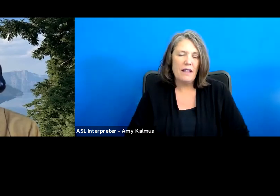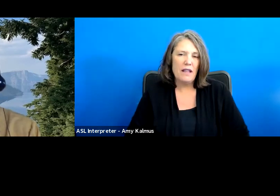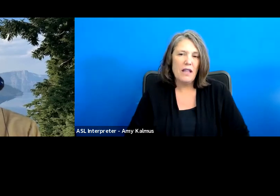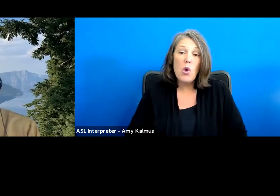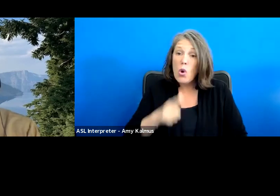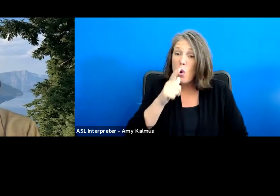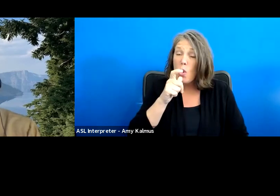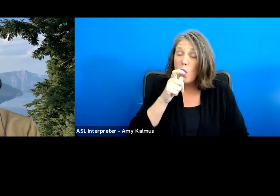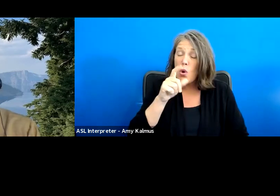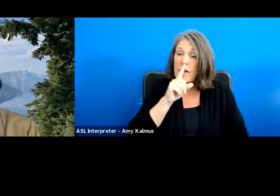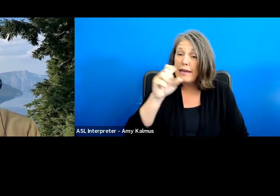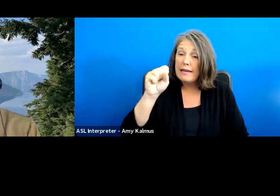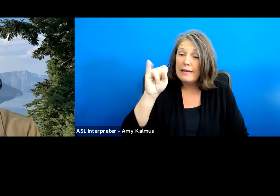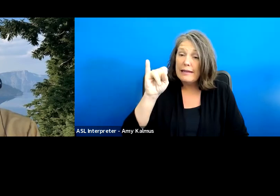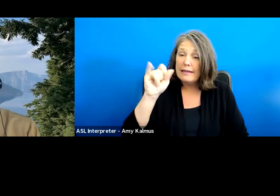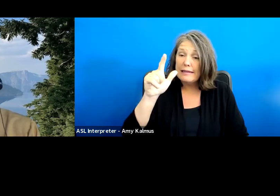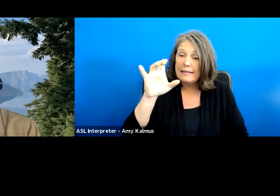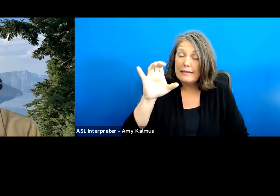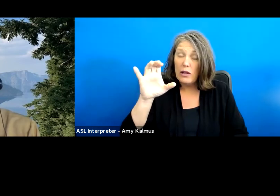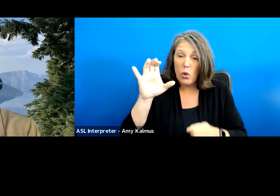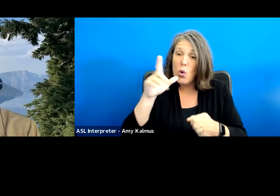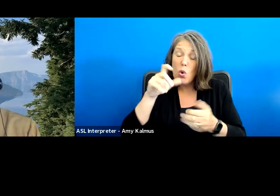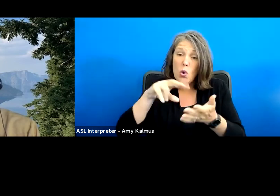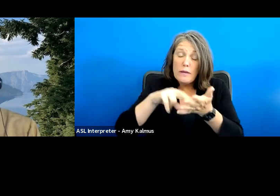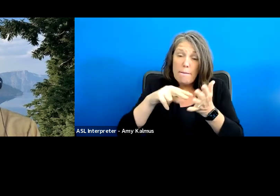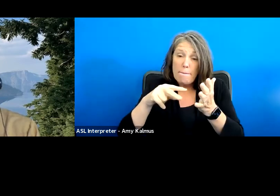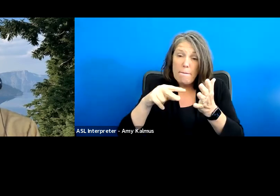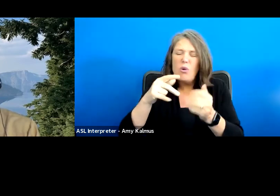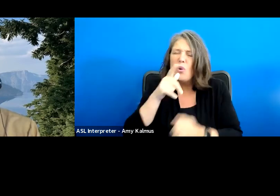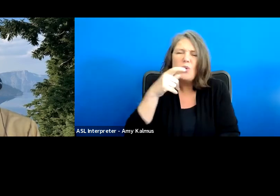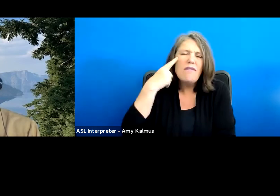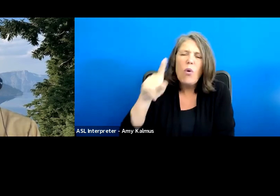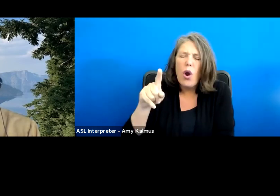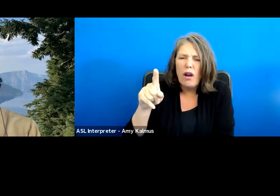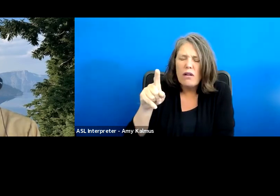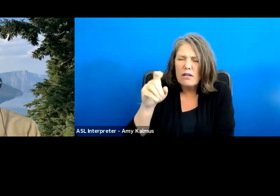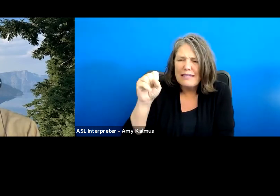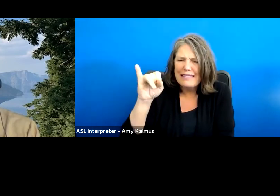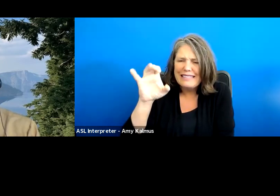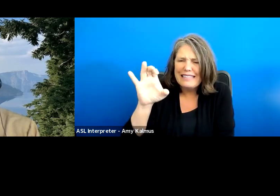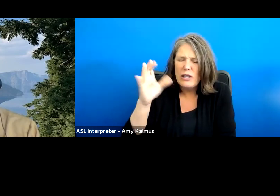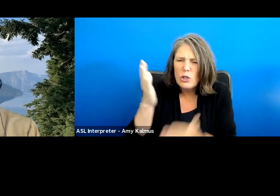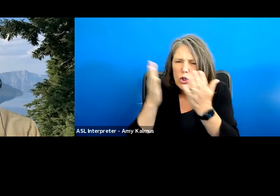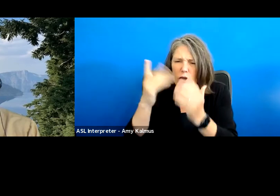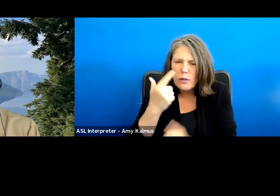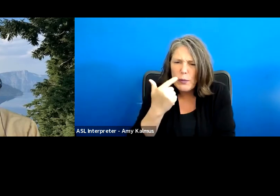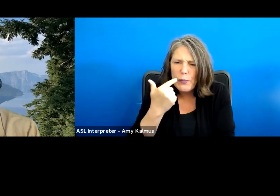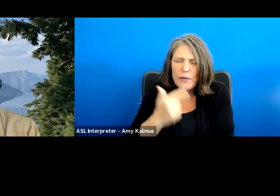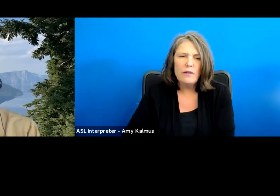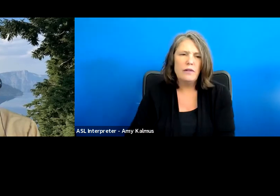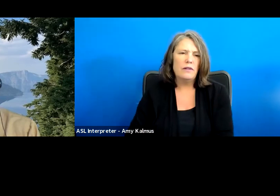Who is the SILC meant to? Who's the SILC for? Who's the SILC serve?